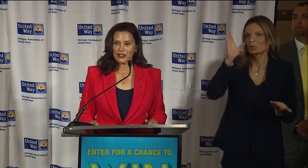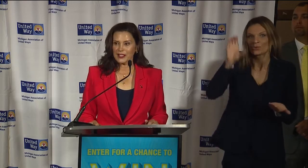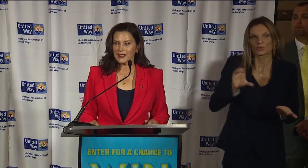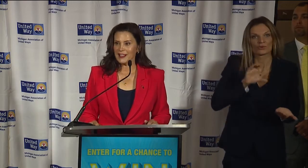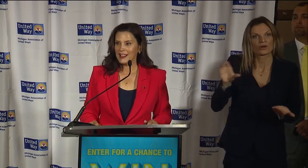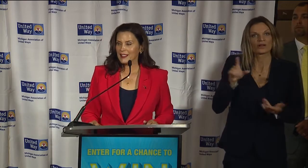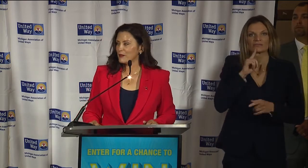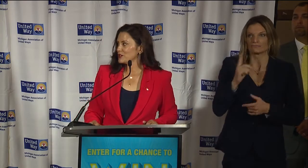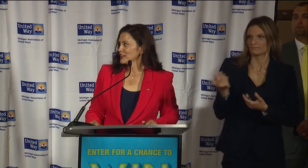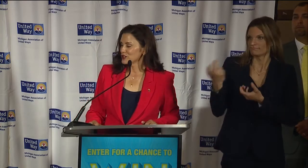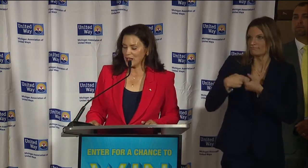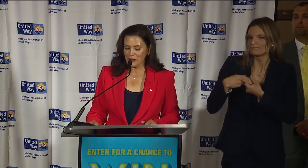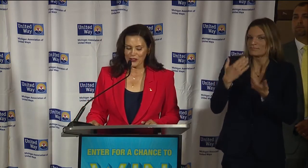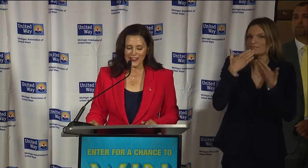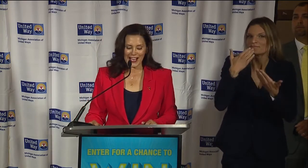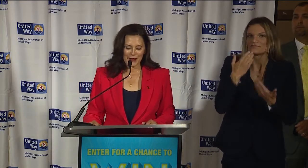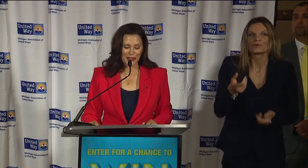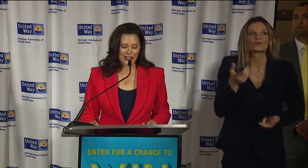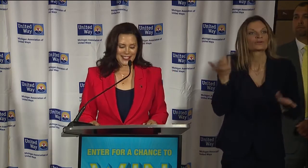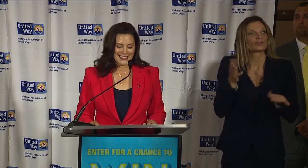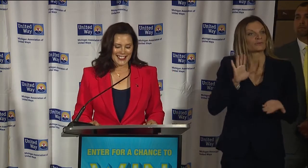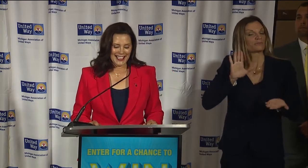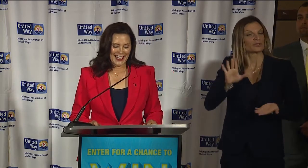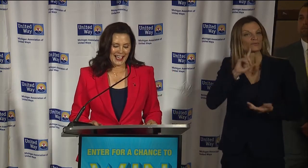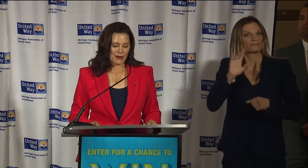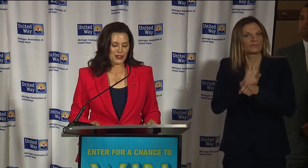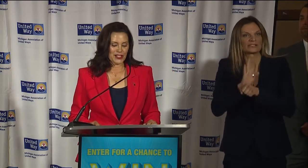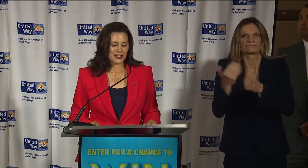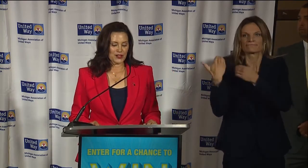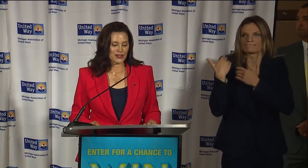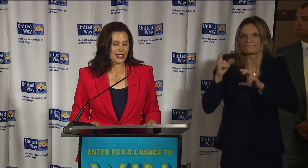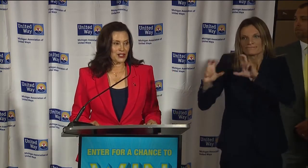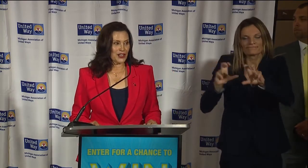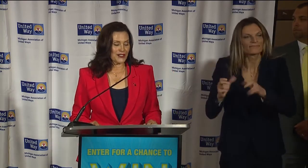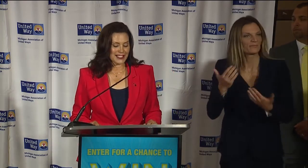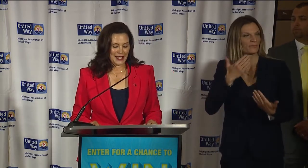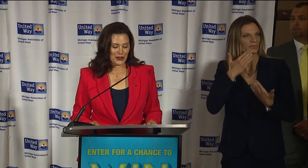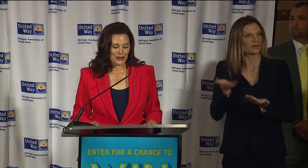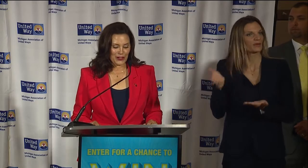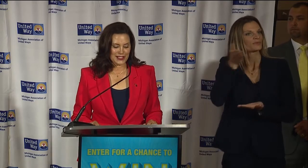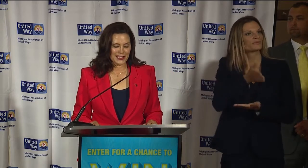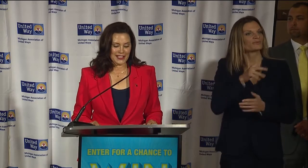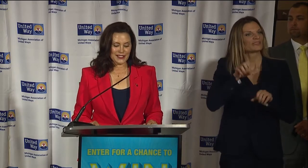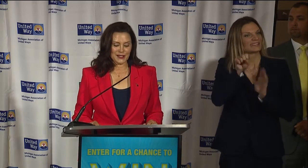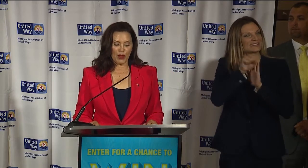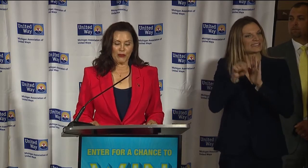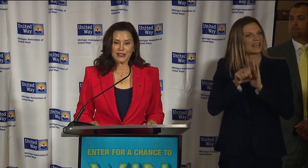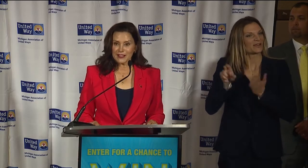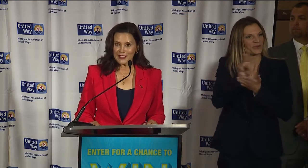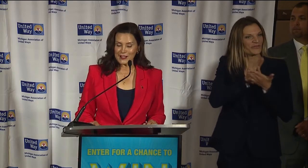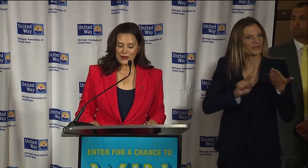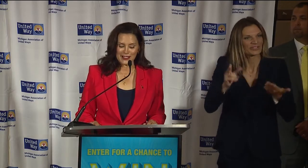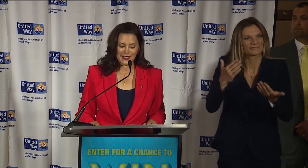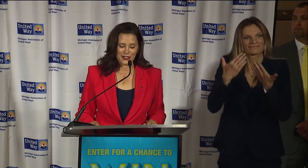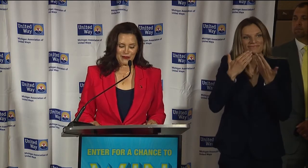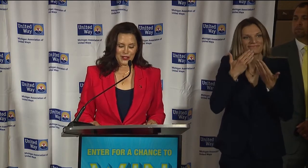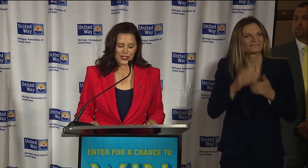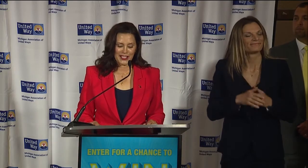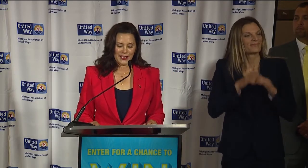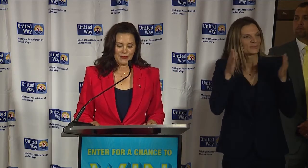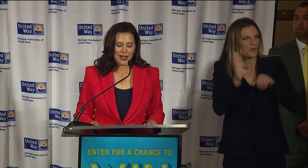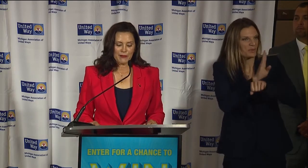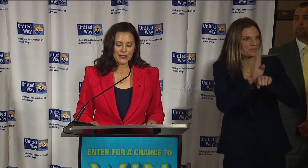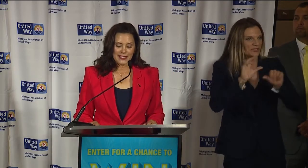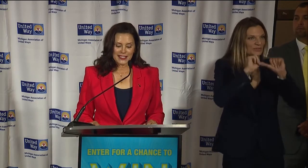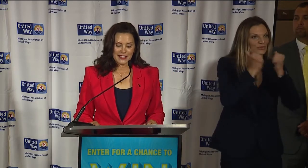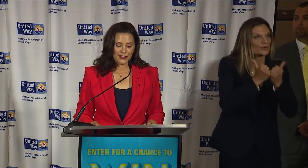Shield of Michigan, the Michigan Chamber of Commerce, the Michigan Association of State Universities, the Small Business Association of